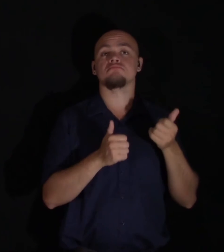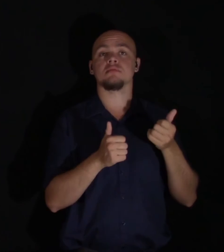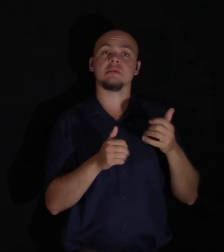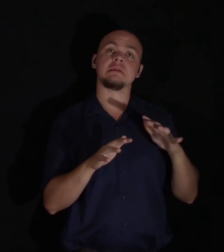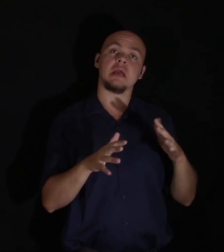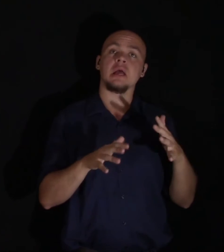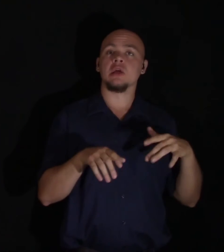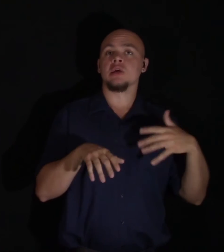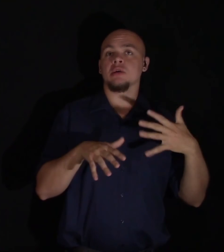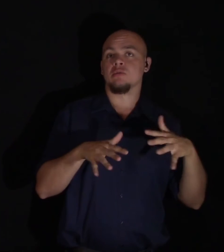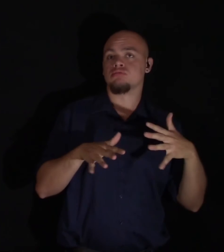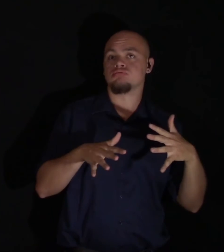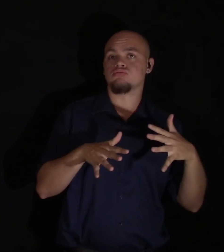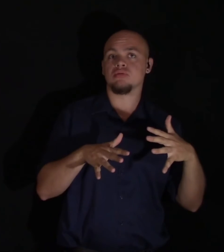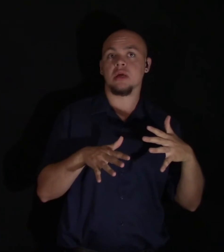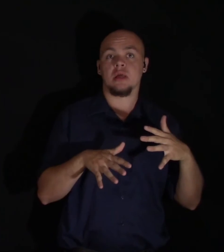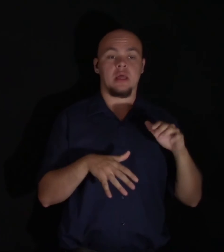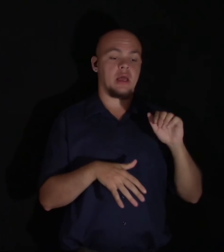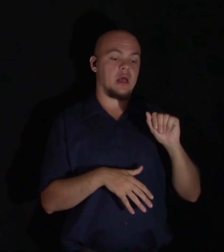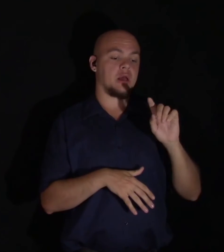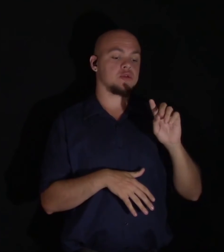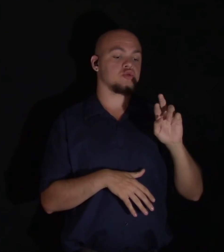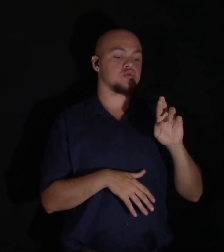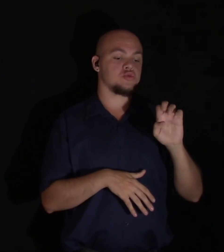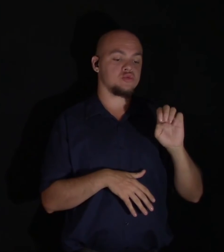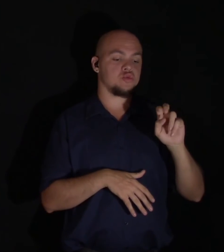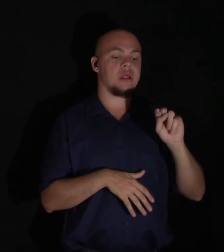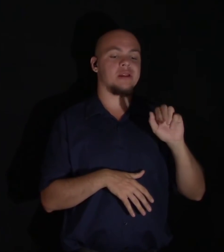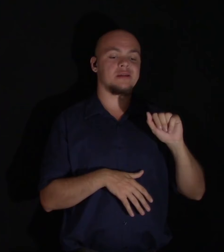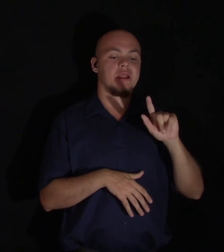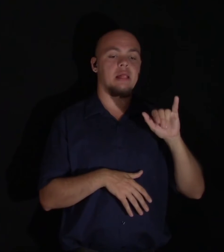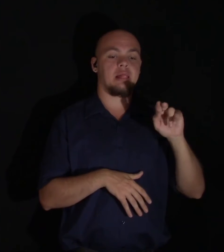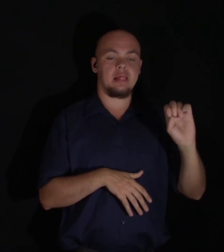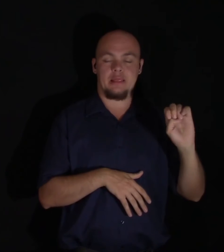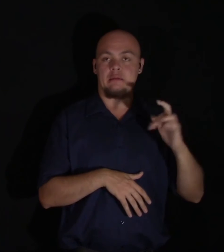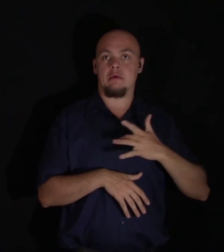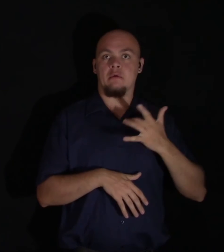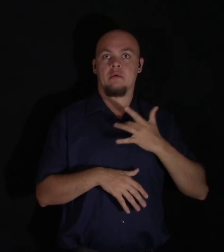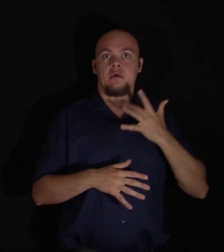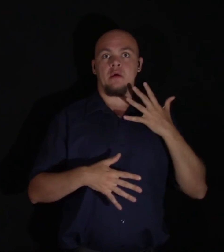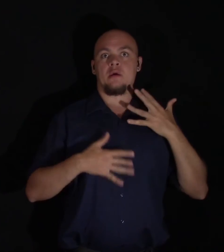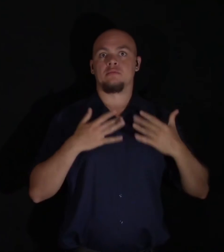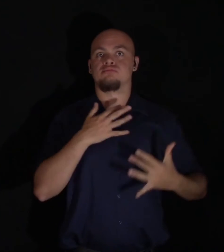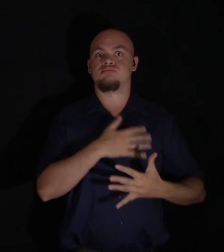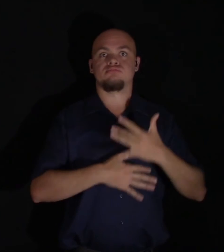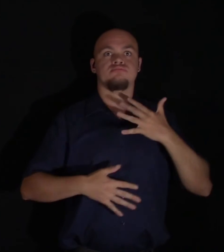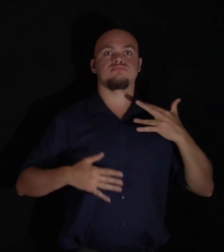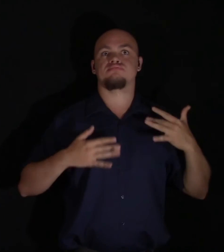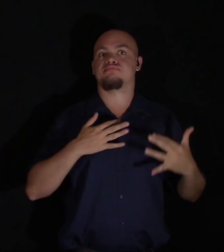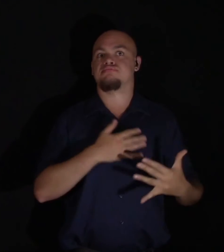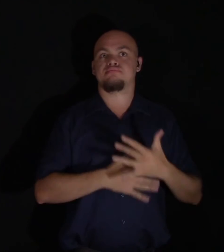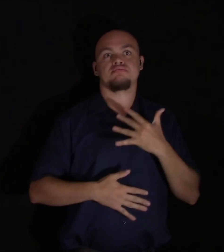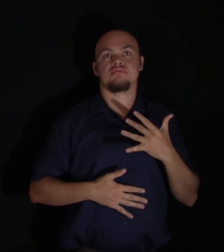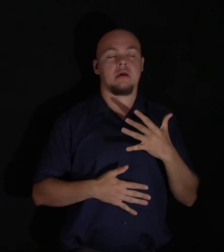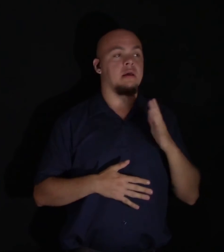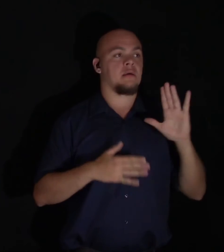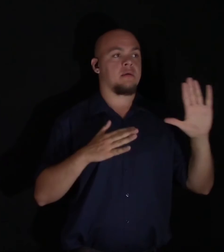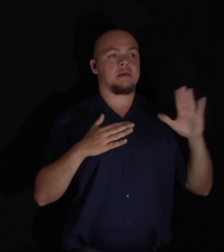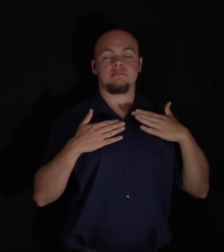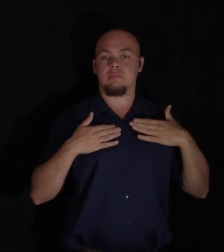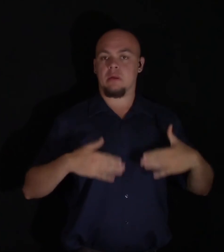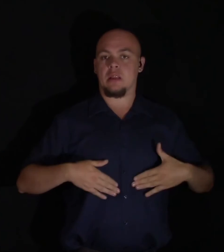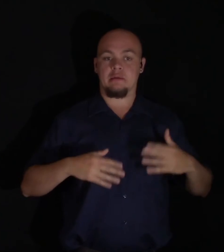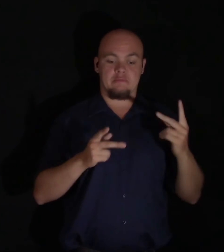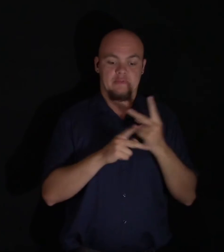shook up, adrenaline dump. His body's kind of figuring out what happened. One of the things that